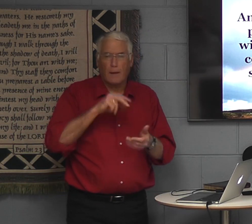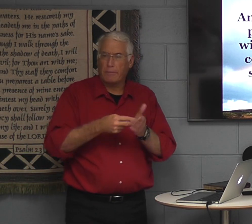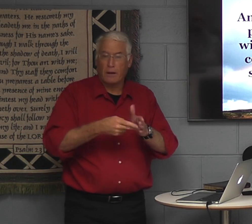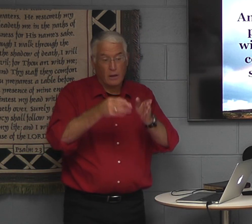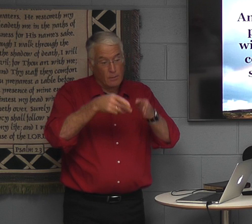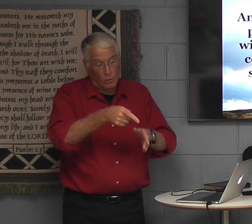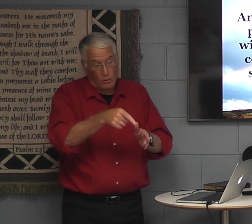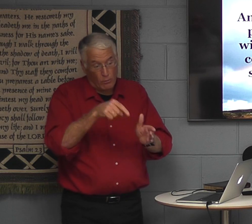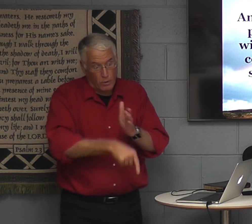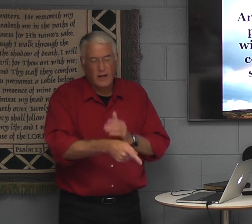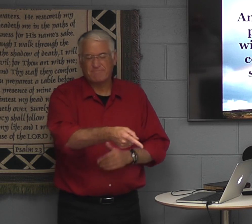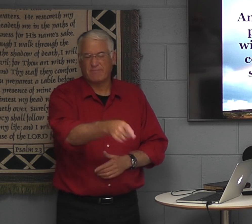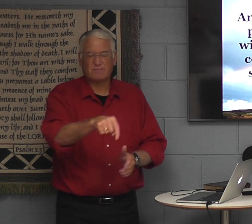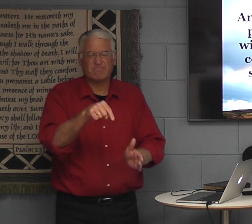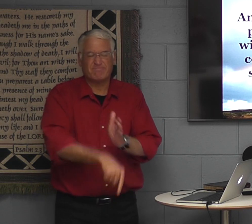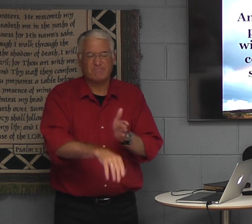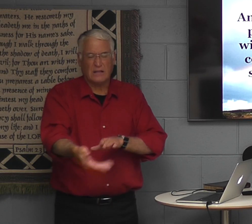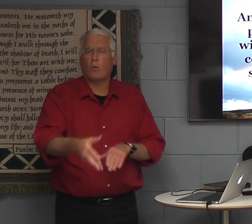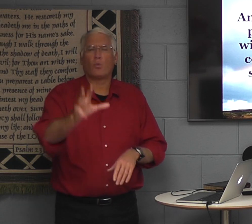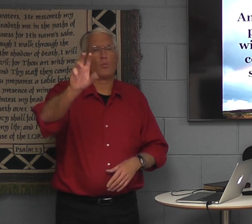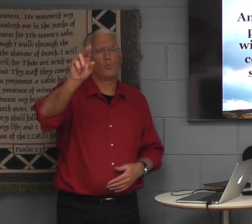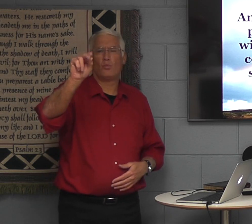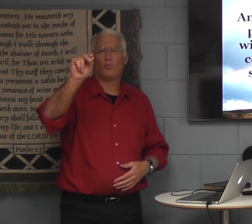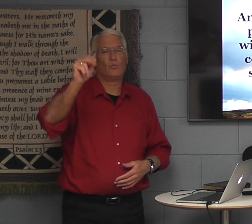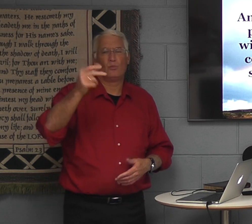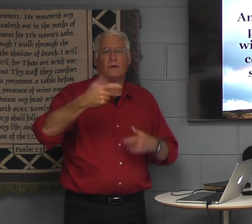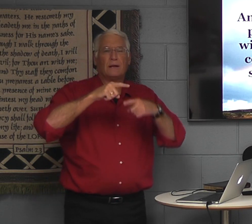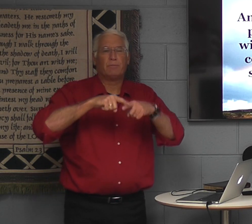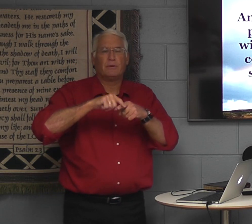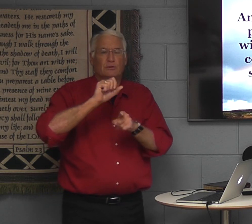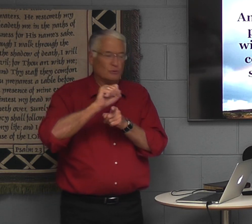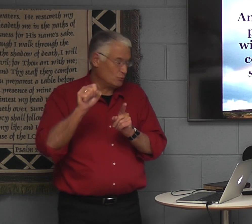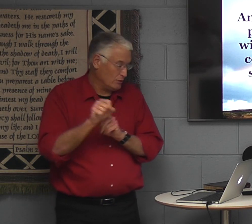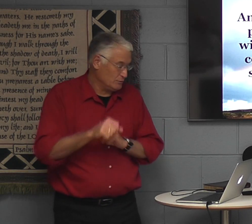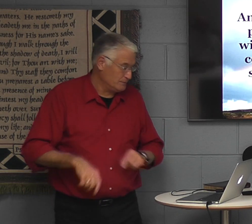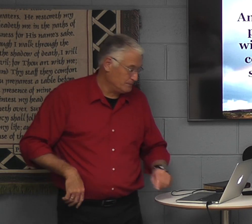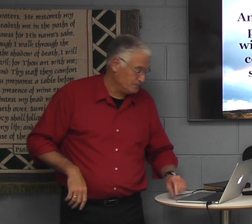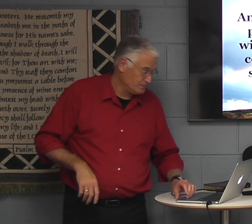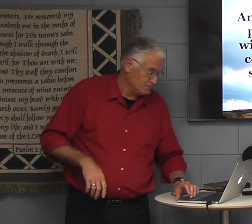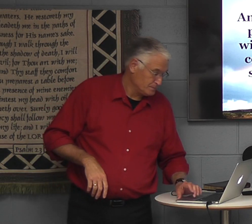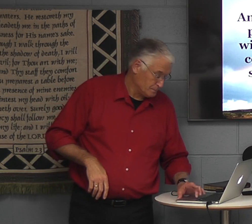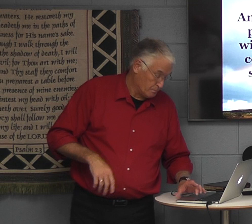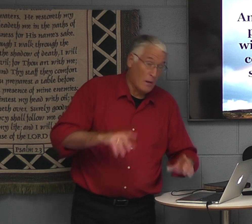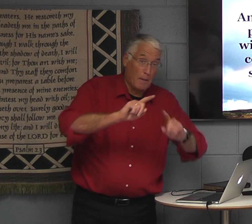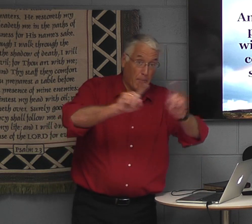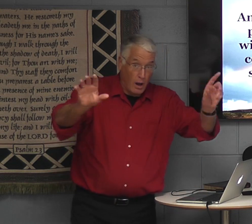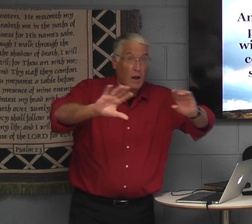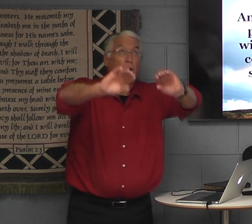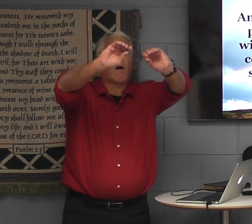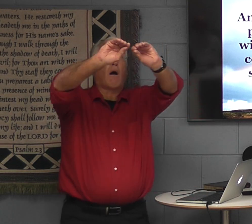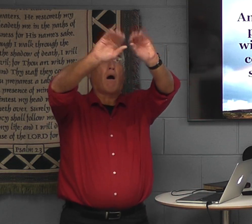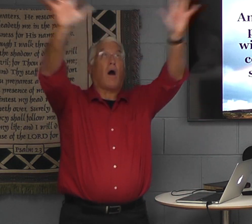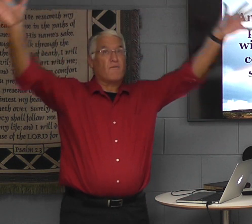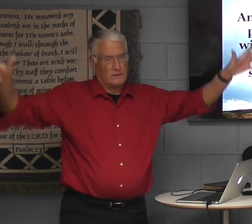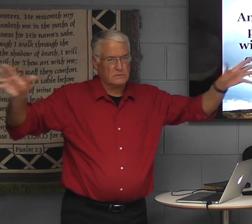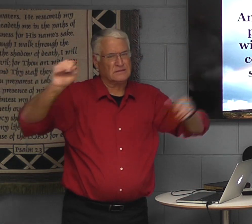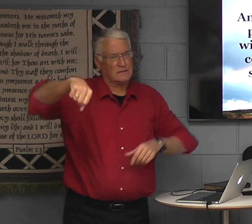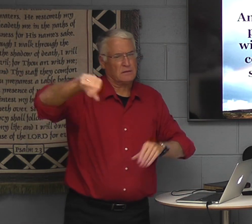So it makes it very clear that if you didn't murder someone intentionally, it just depends on the situation. But